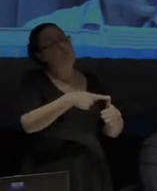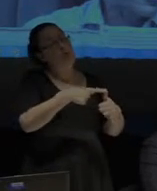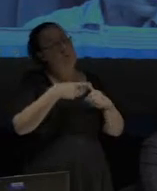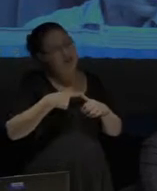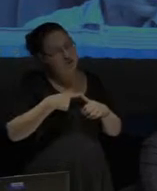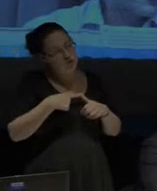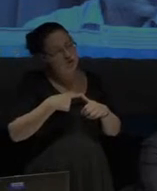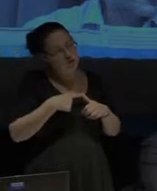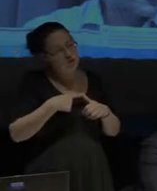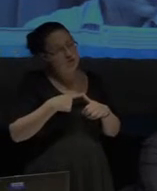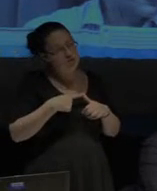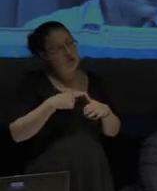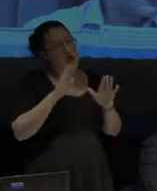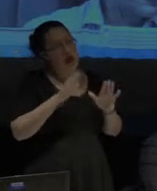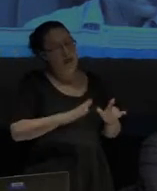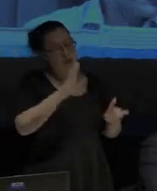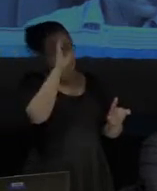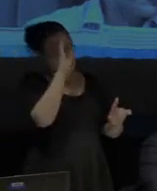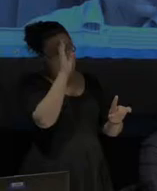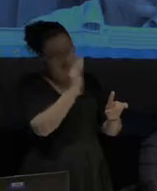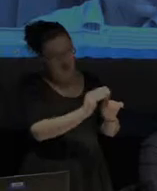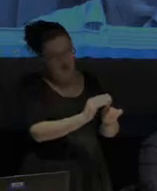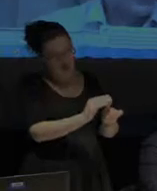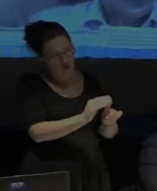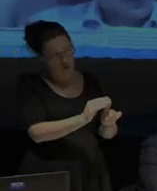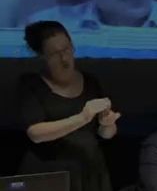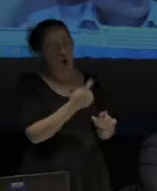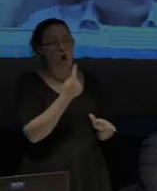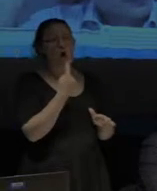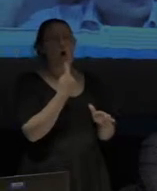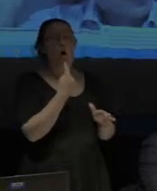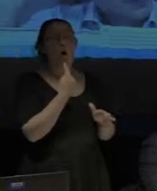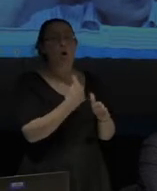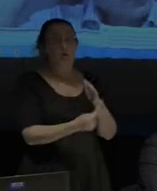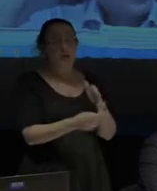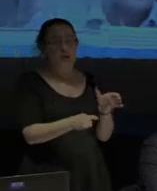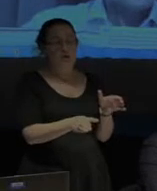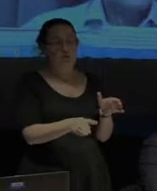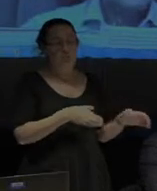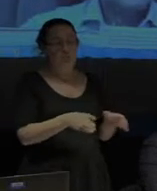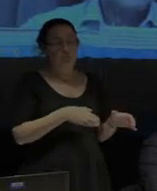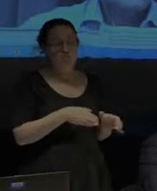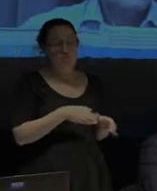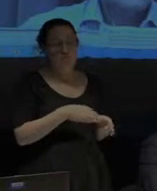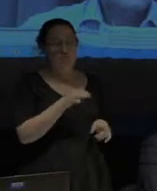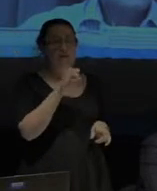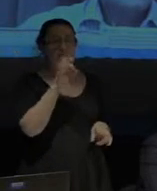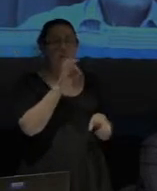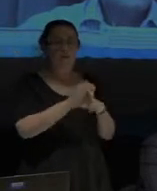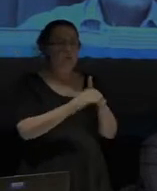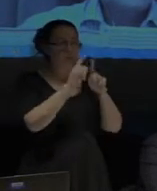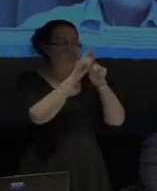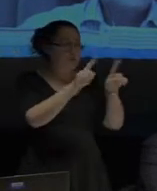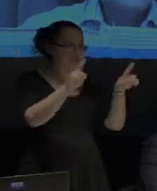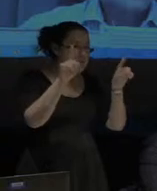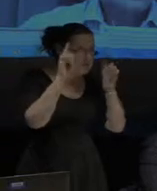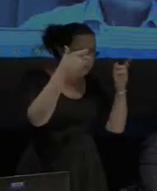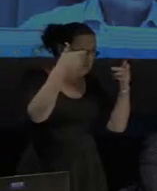applications, but we just have to inform you that we only recruit from particular